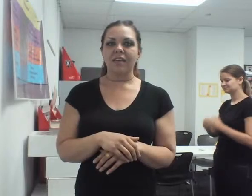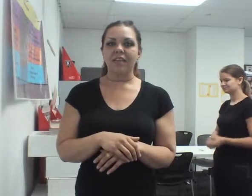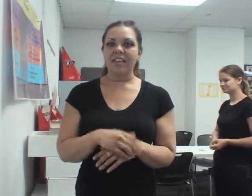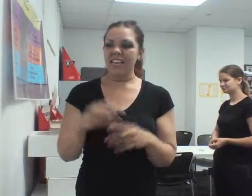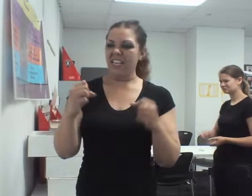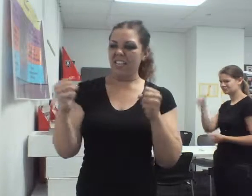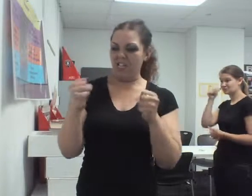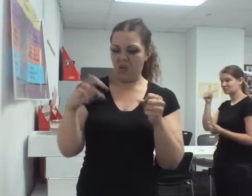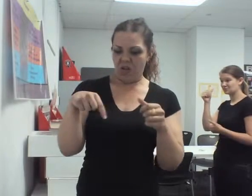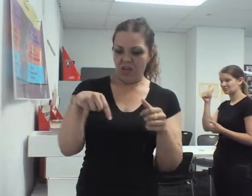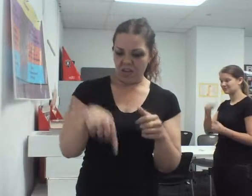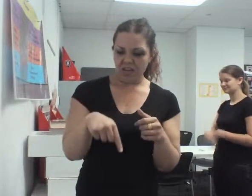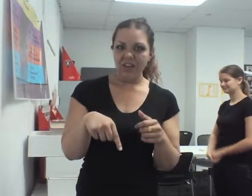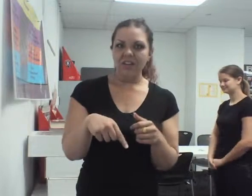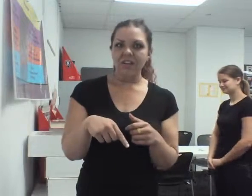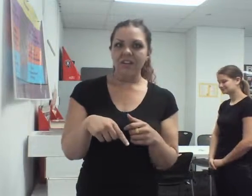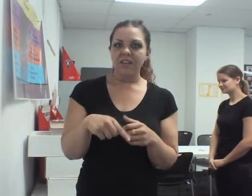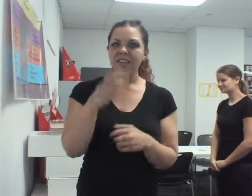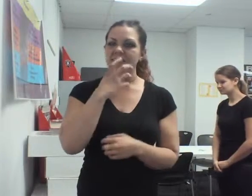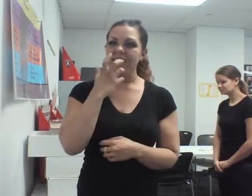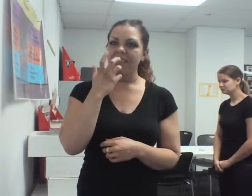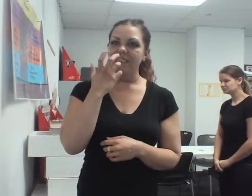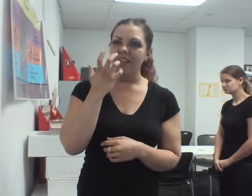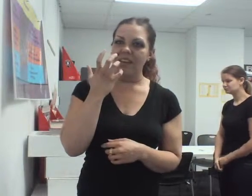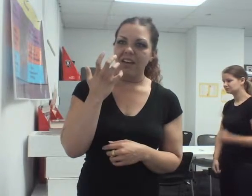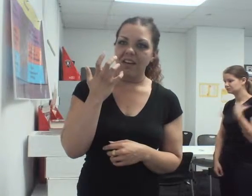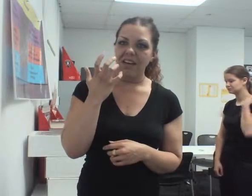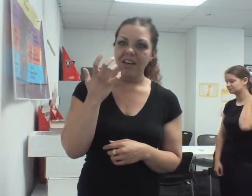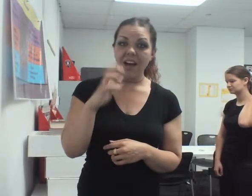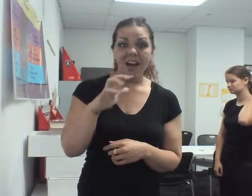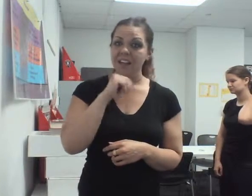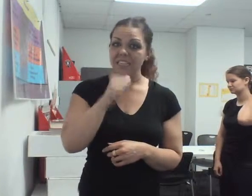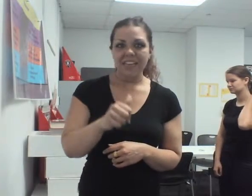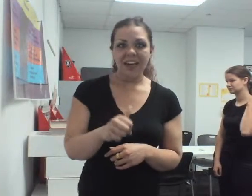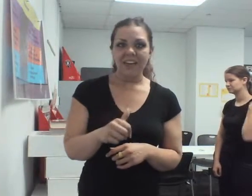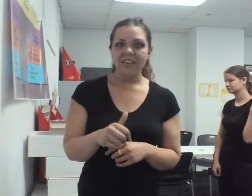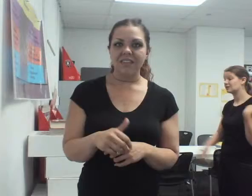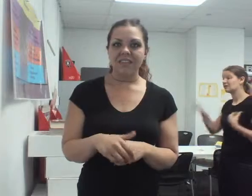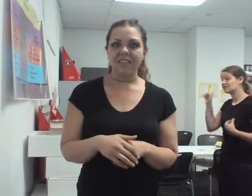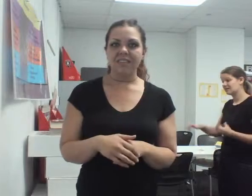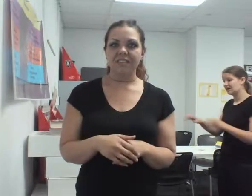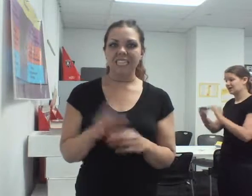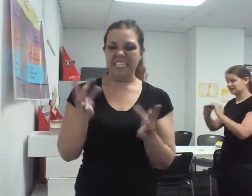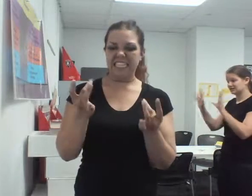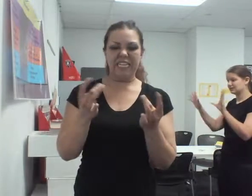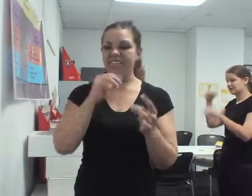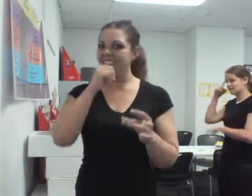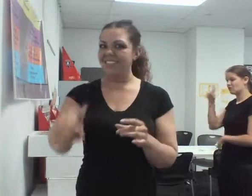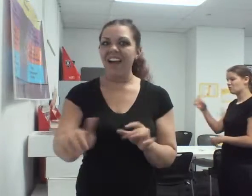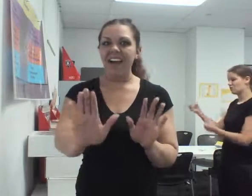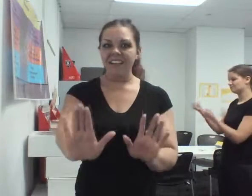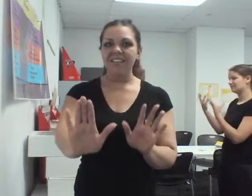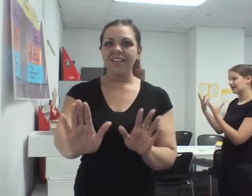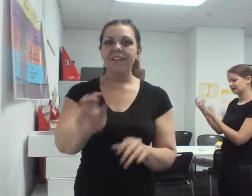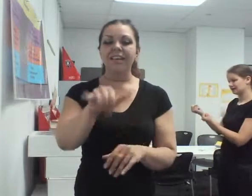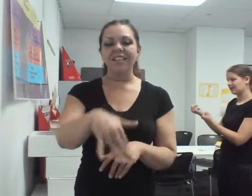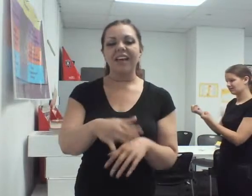sticky in here, but it's not sticky in here right now. It's cold. That's crystal clear in ASL. See the difference?